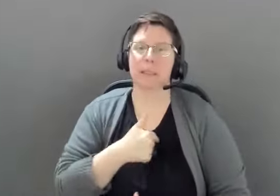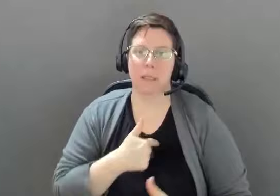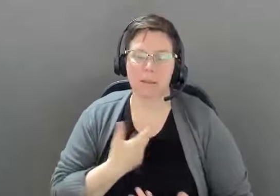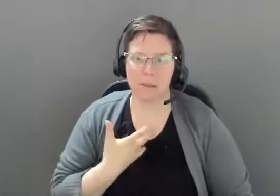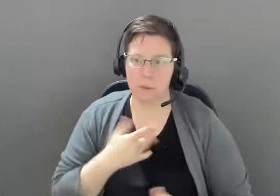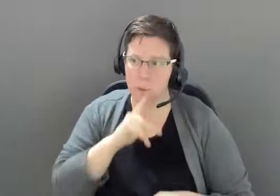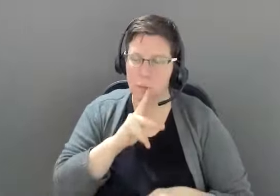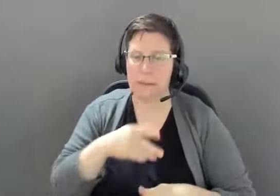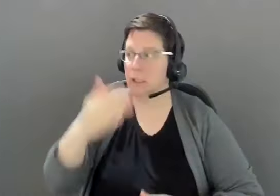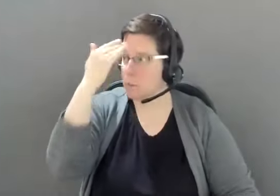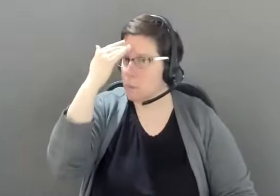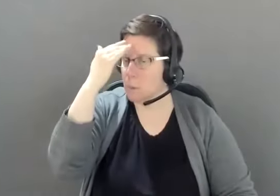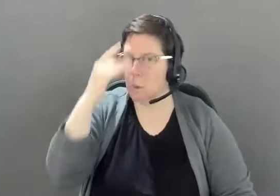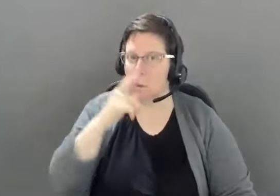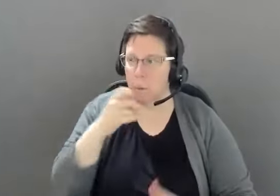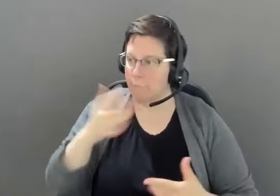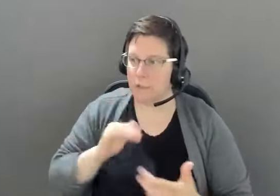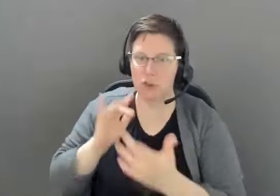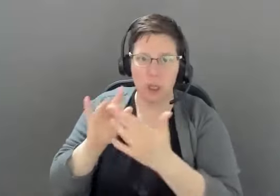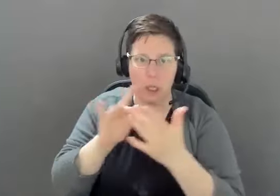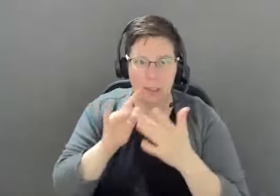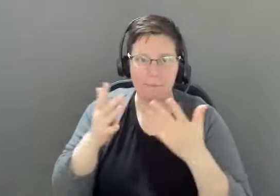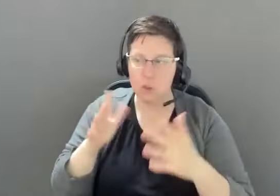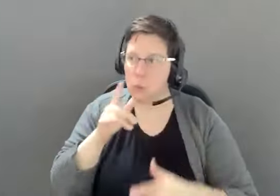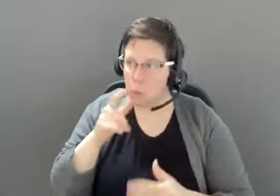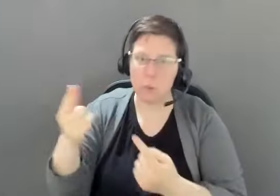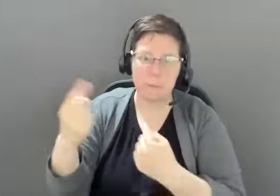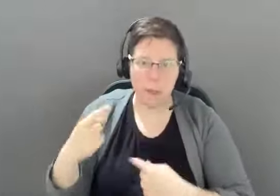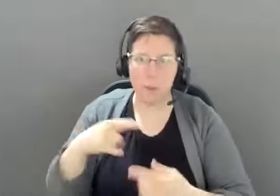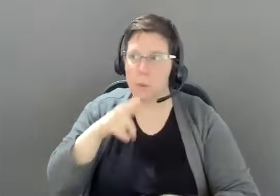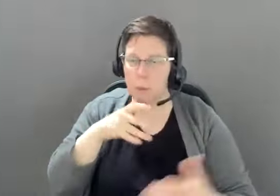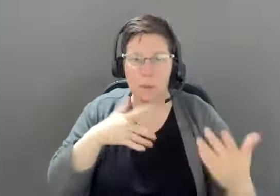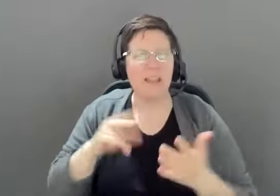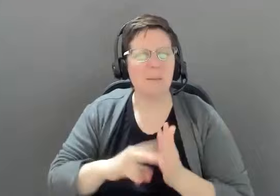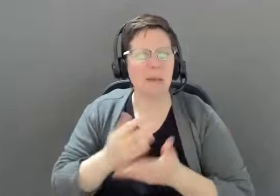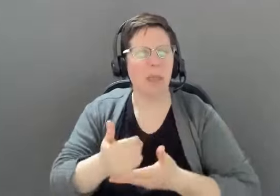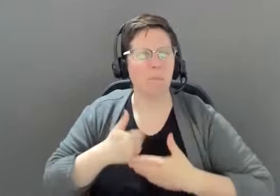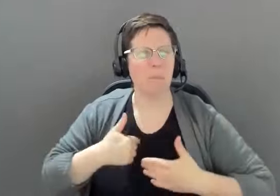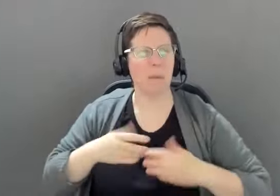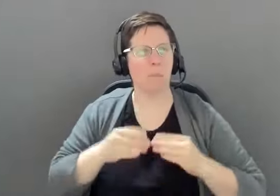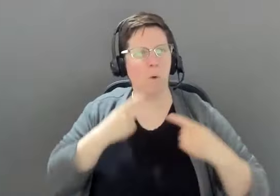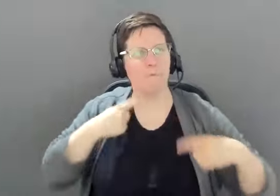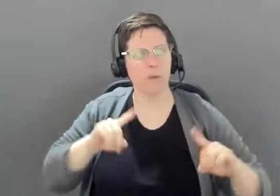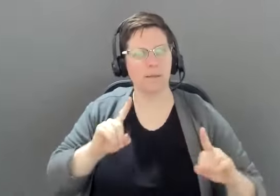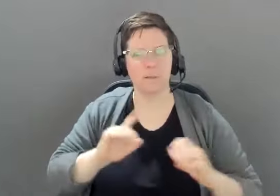stock of who we had contacted. We were able to be more effective with how we reached out to folks and could